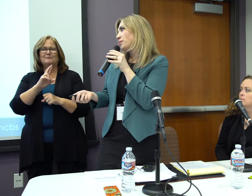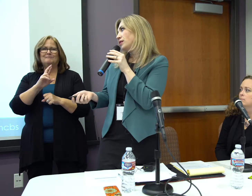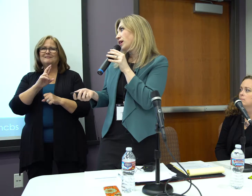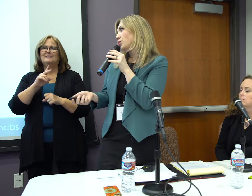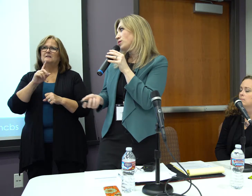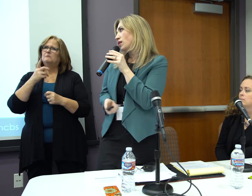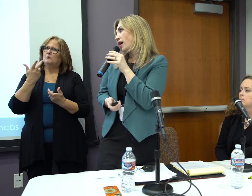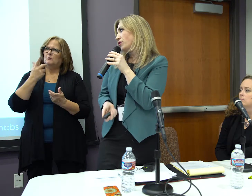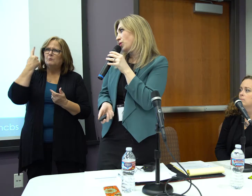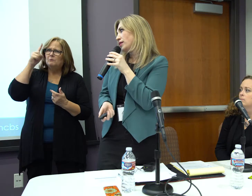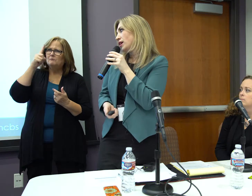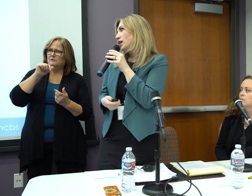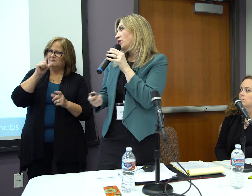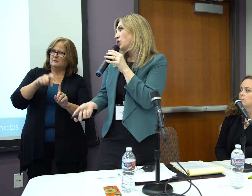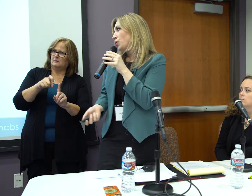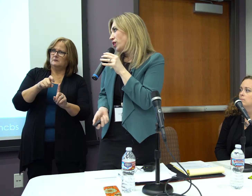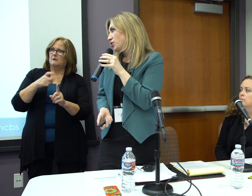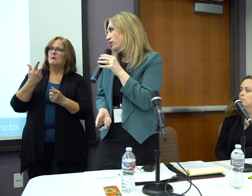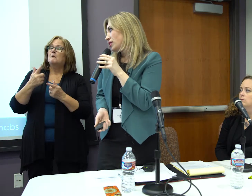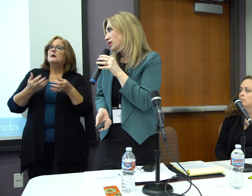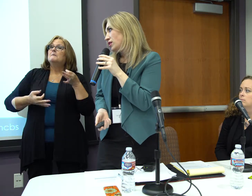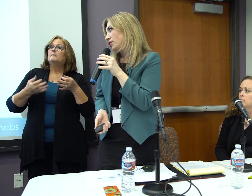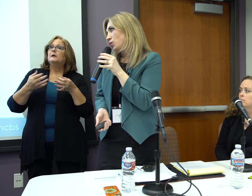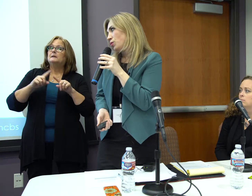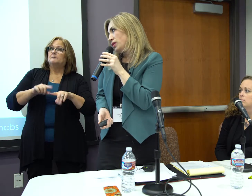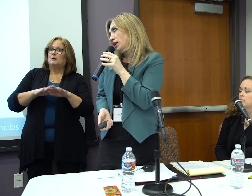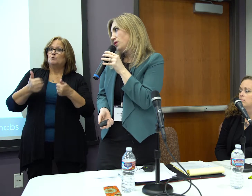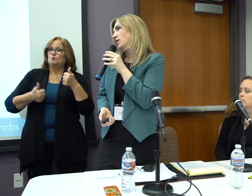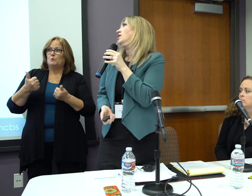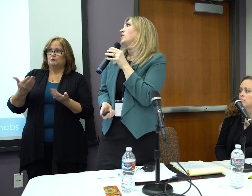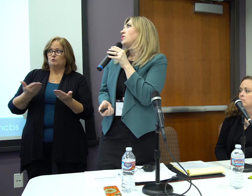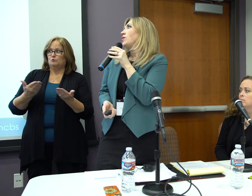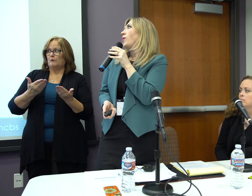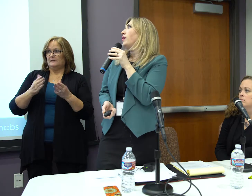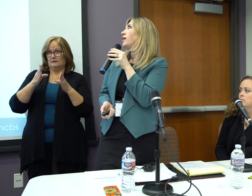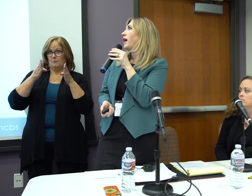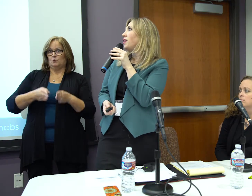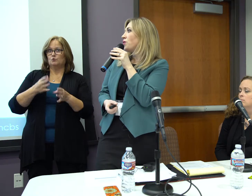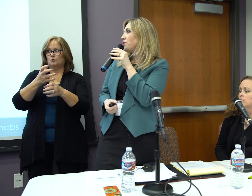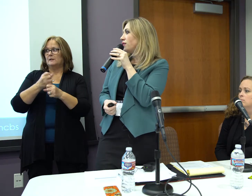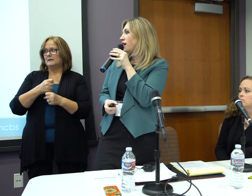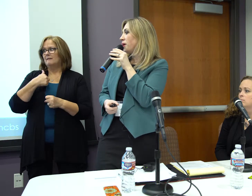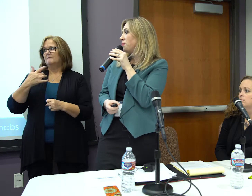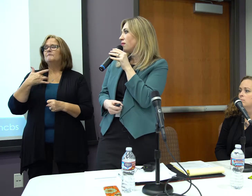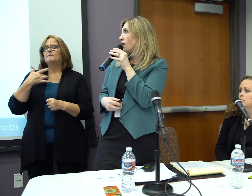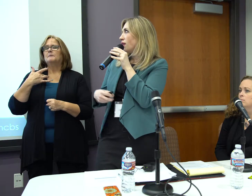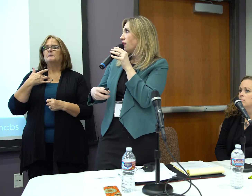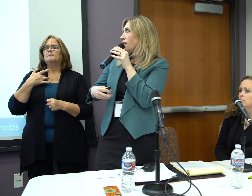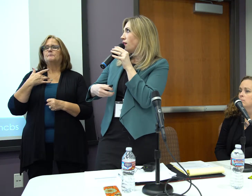highly regimented schedules and a lack of choice concerning which services an individual receives. So I think those